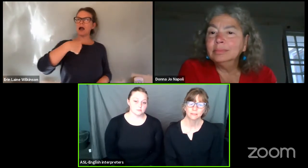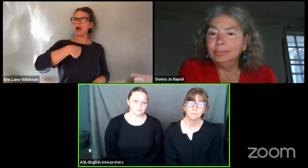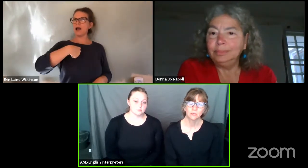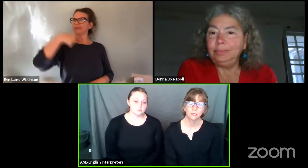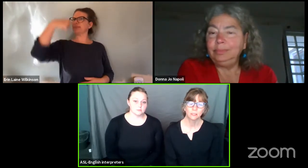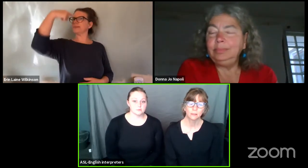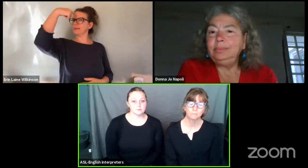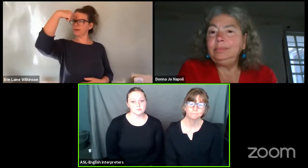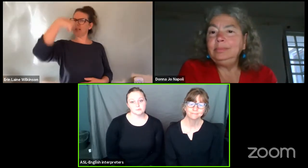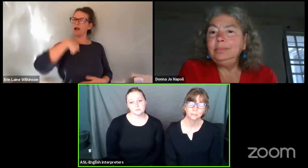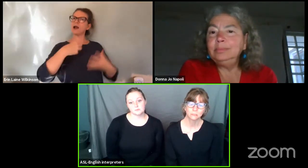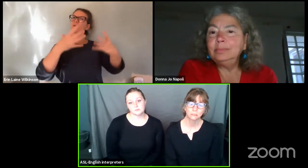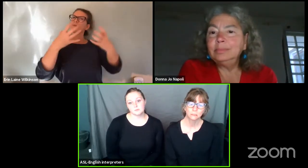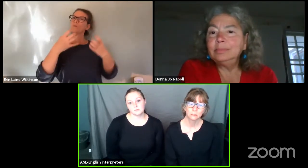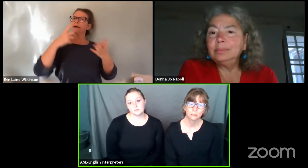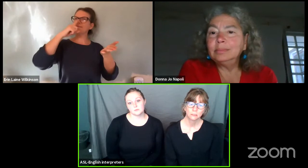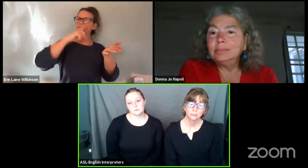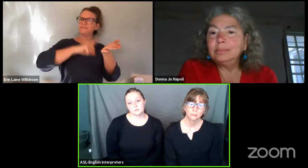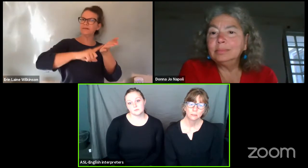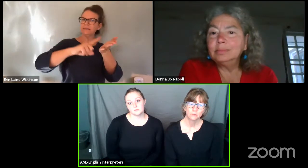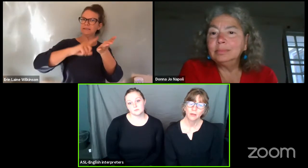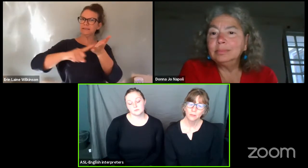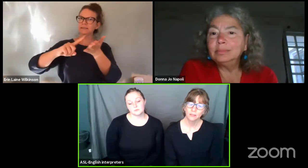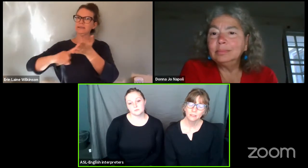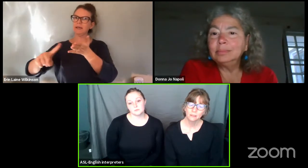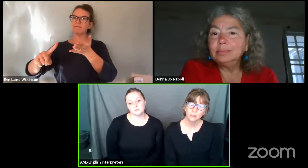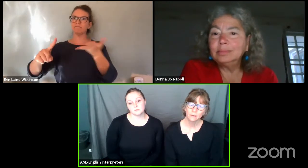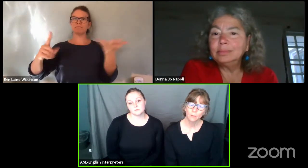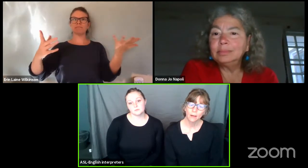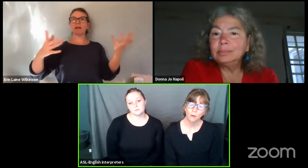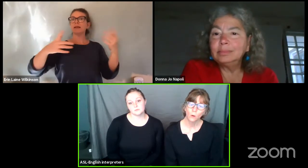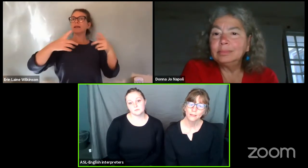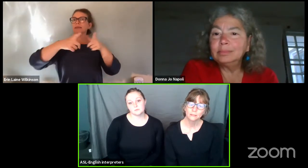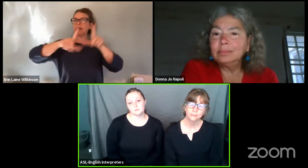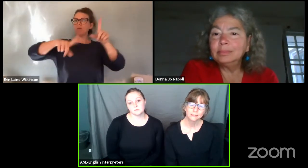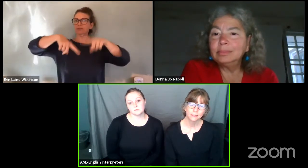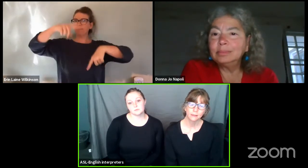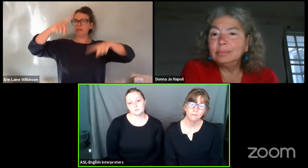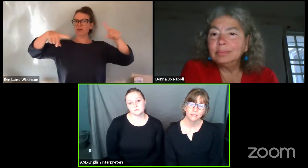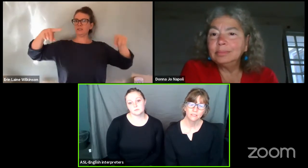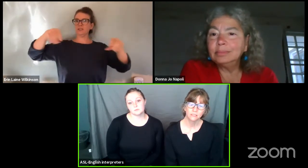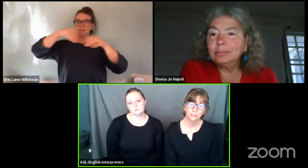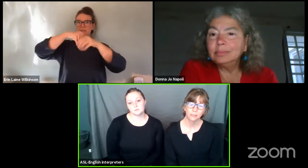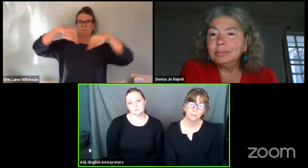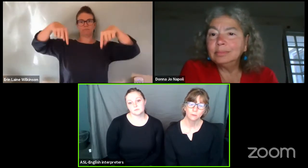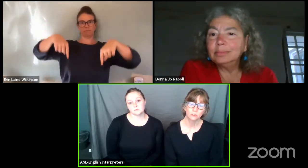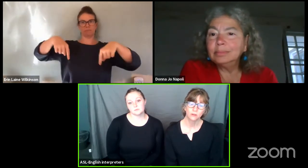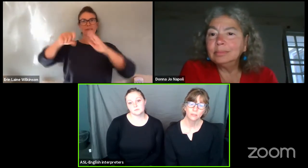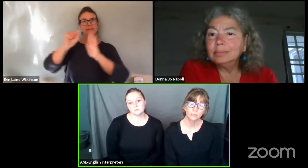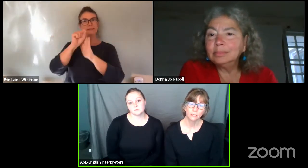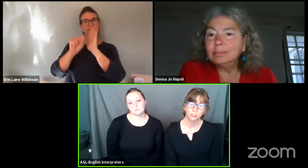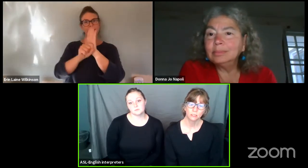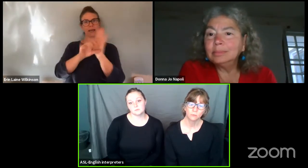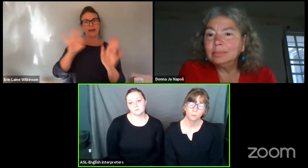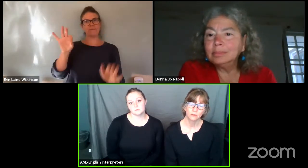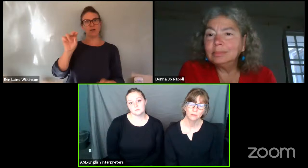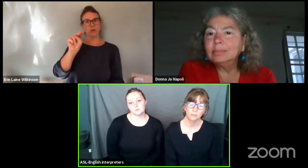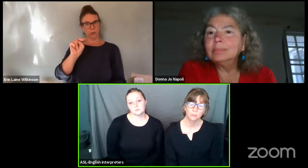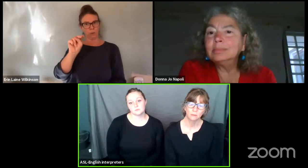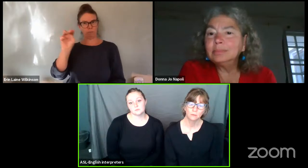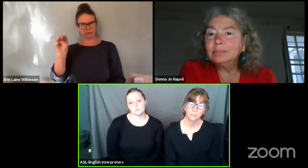me say this. I'm thinking, if I were to think about wanting to, say, investigate language